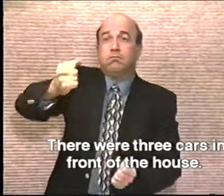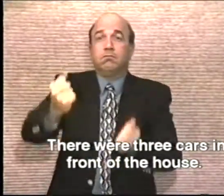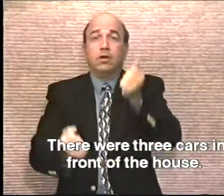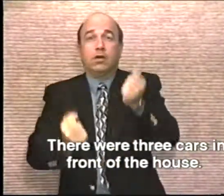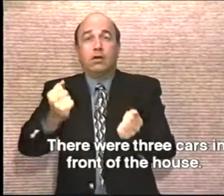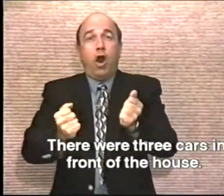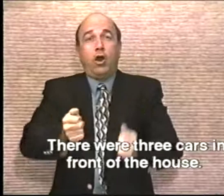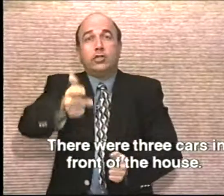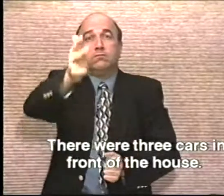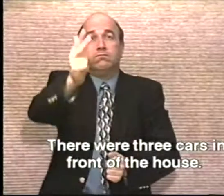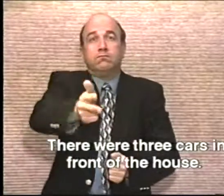cars.